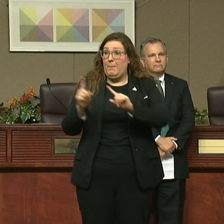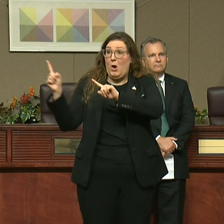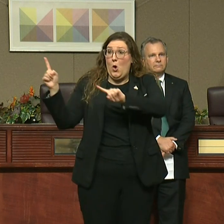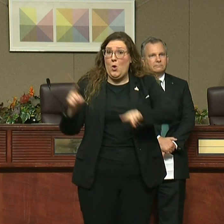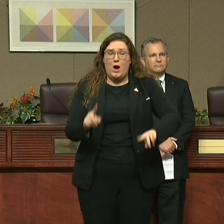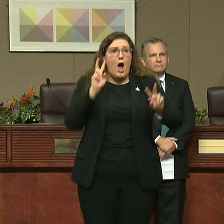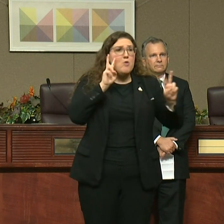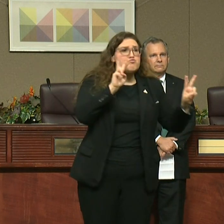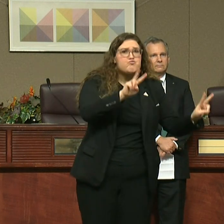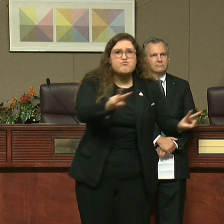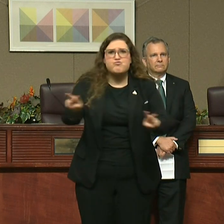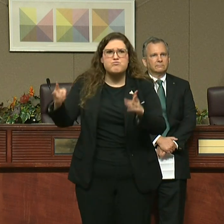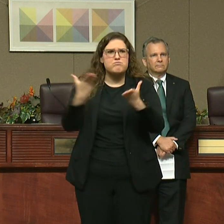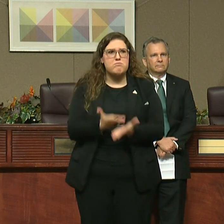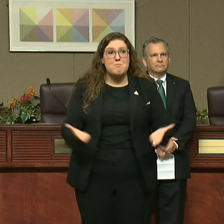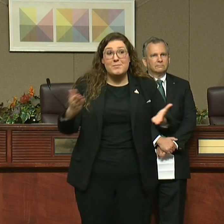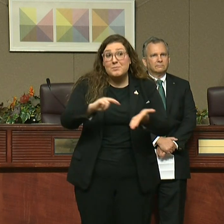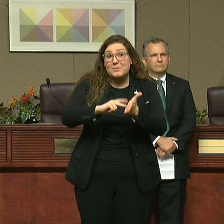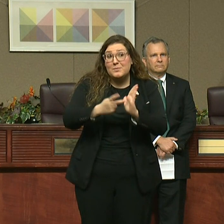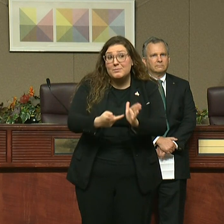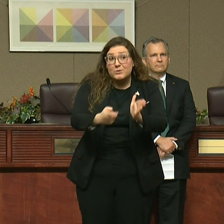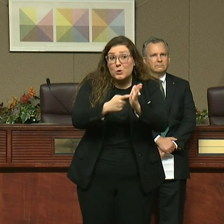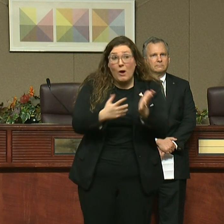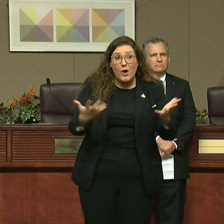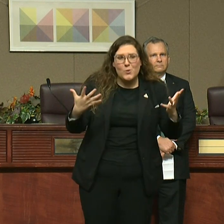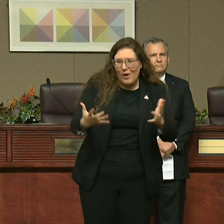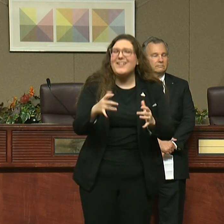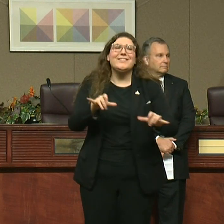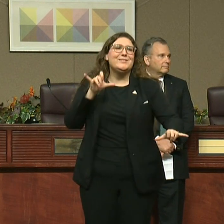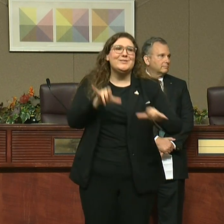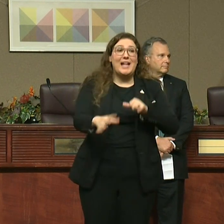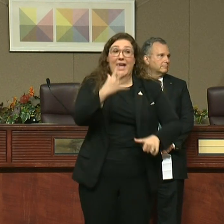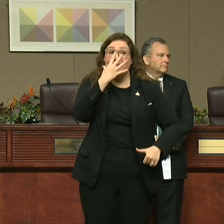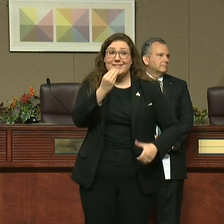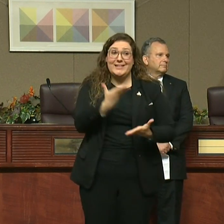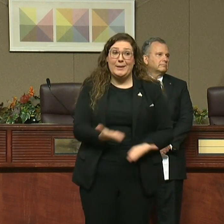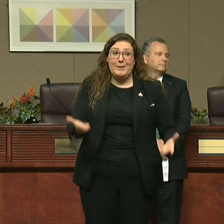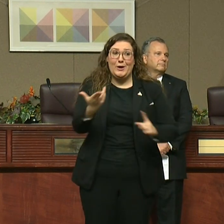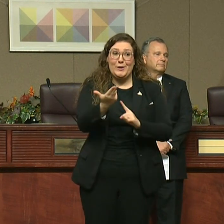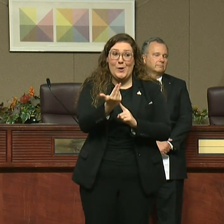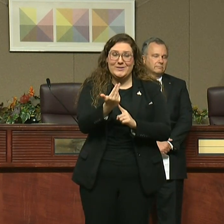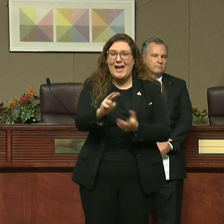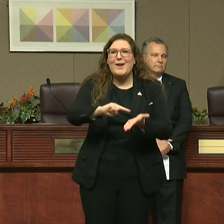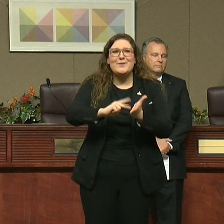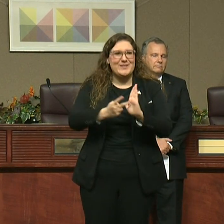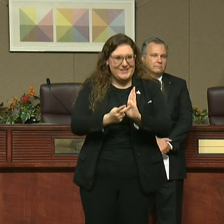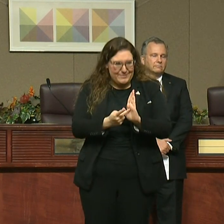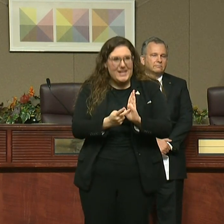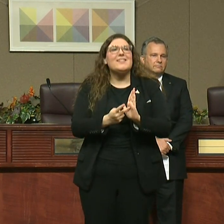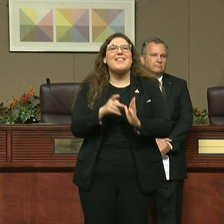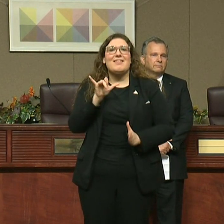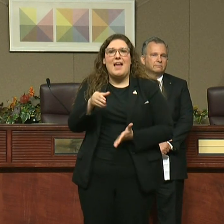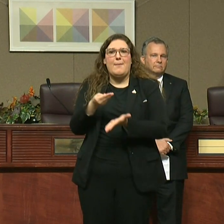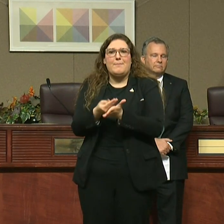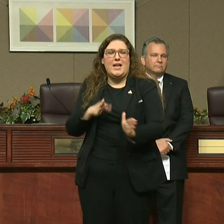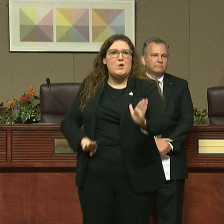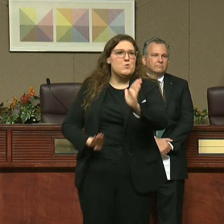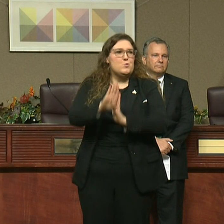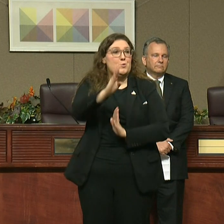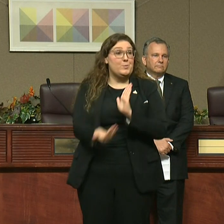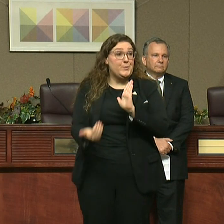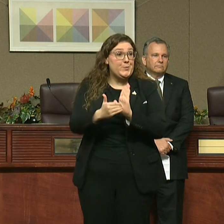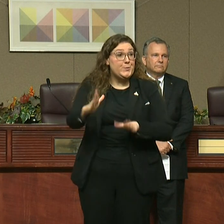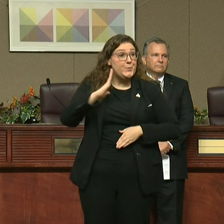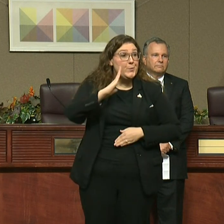in our hotels, the tourist development tax revenues will increase.